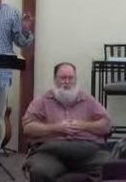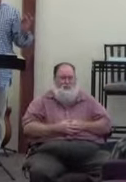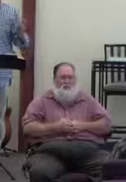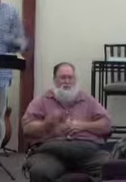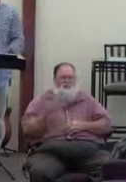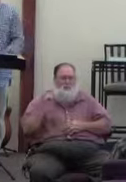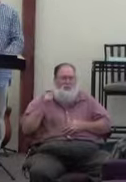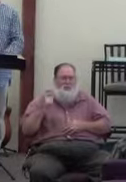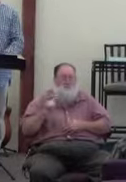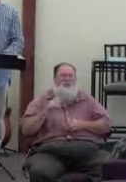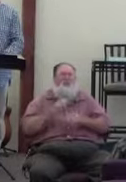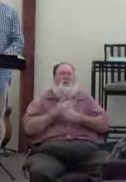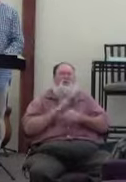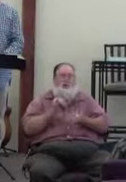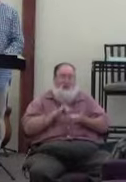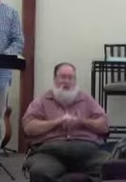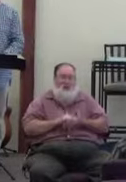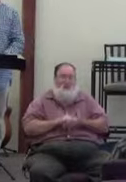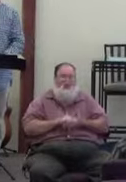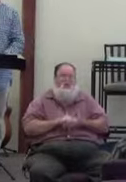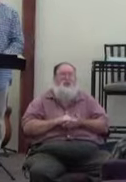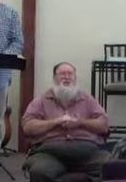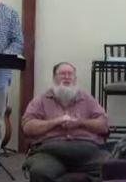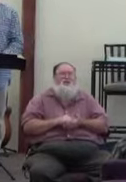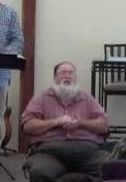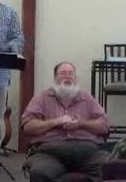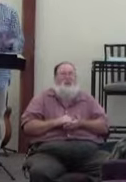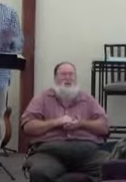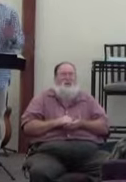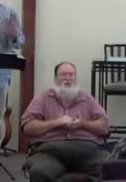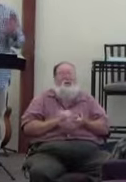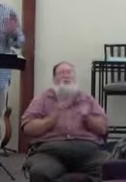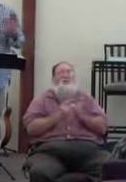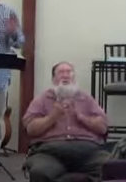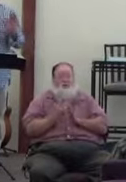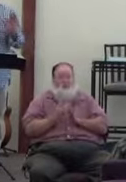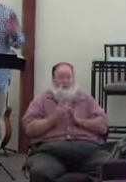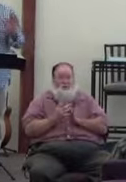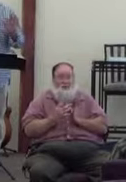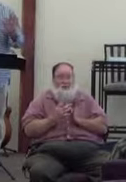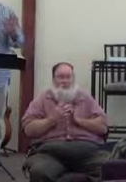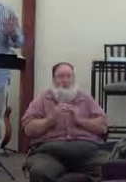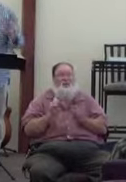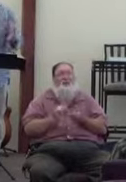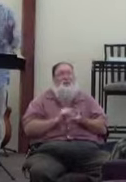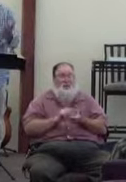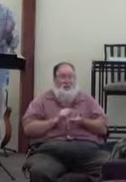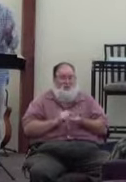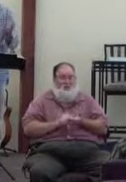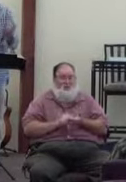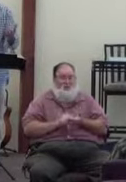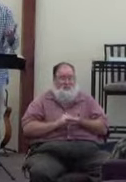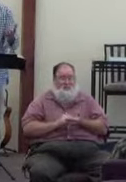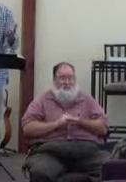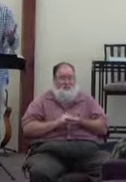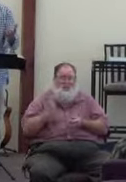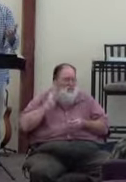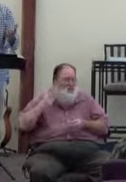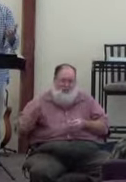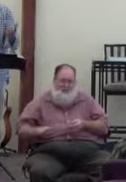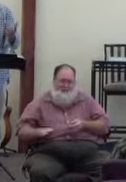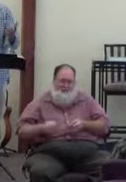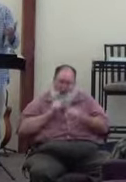you need to share it. It's the gospel of Jesus Christ. Never, never put it under a basket and hide